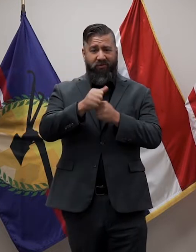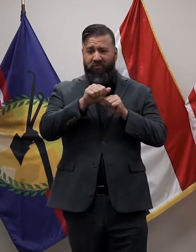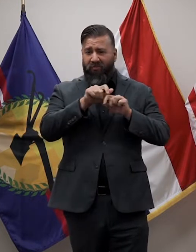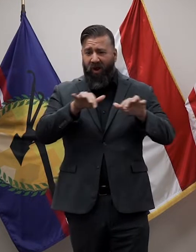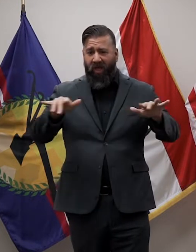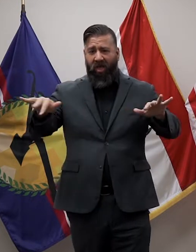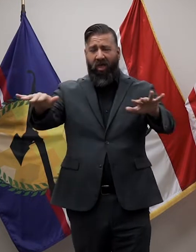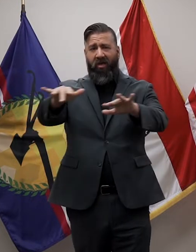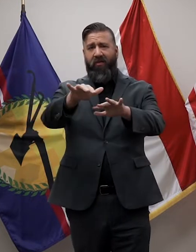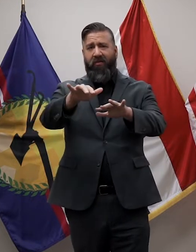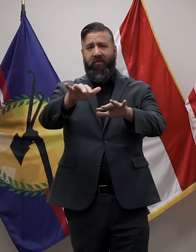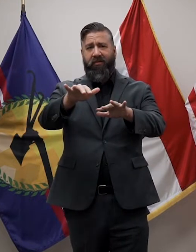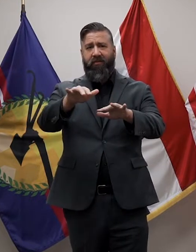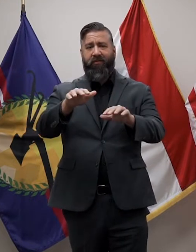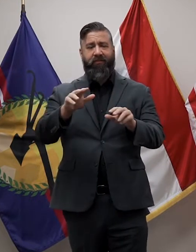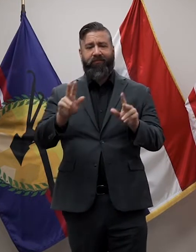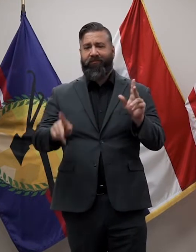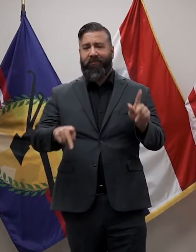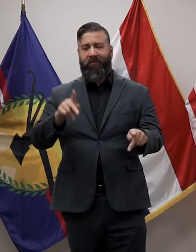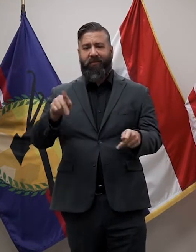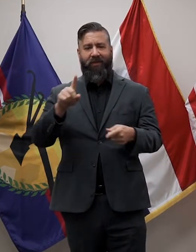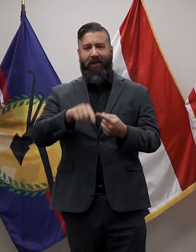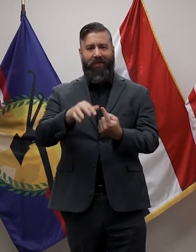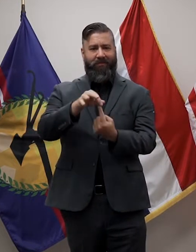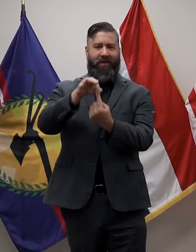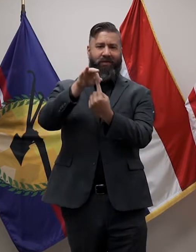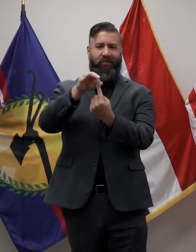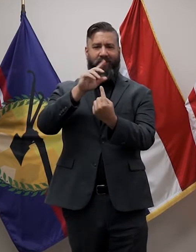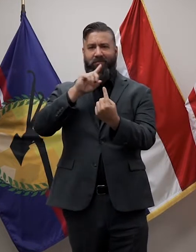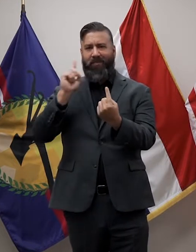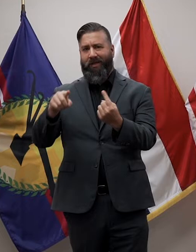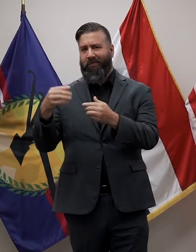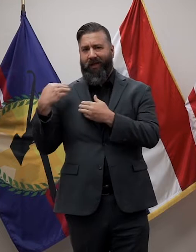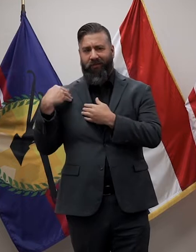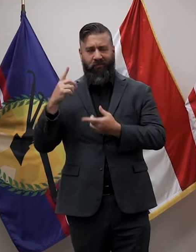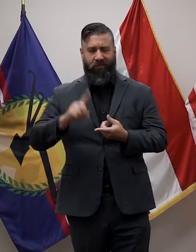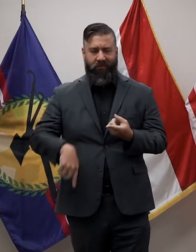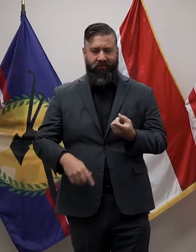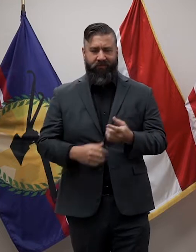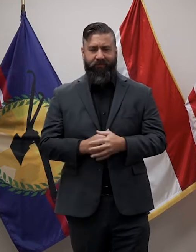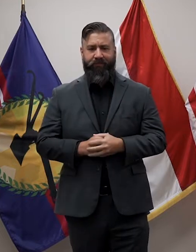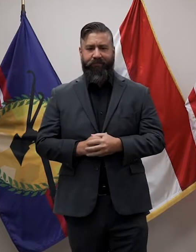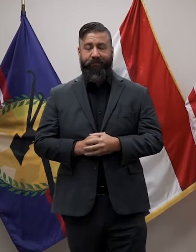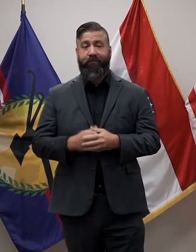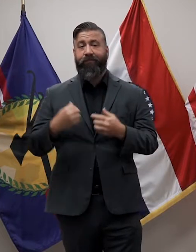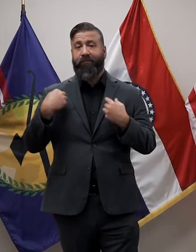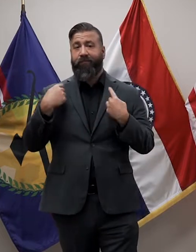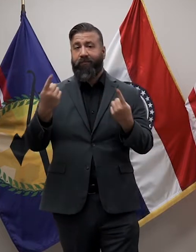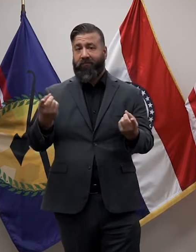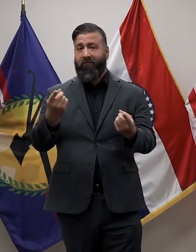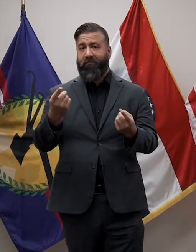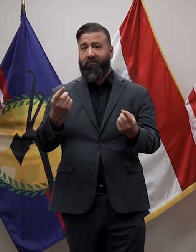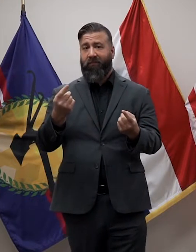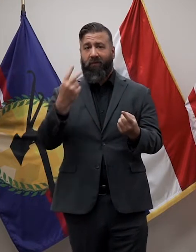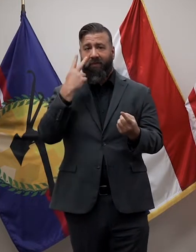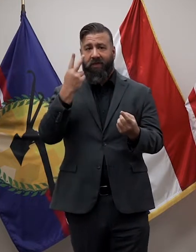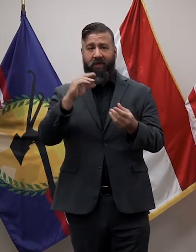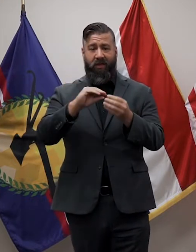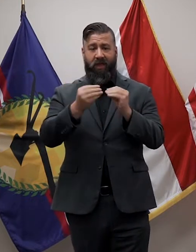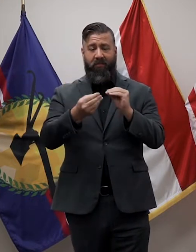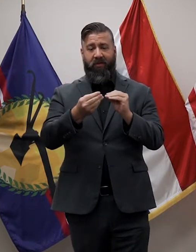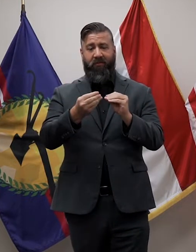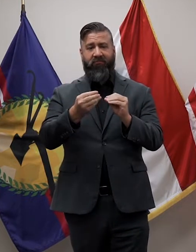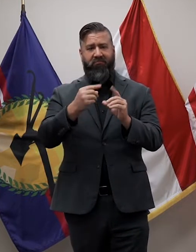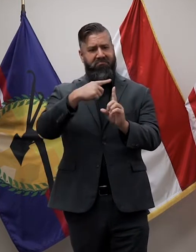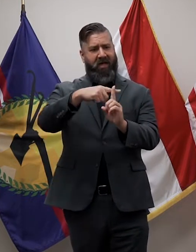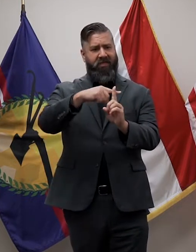through a community, no one can be the exception to responsible action. Throughout this pandemic, we've seen the number of